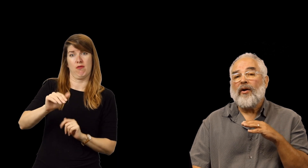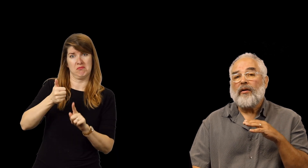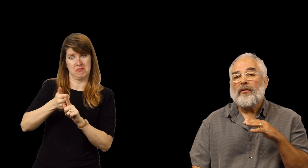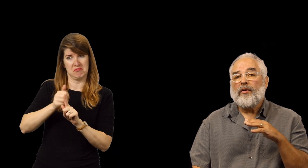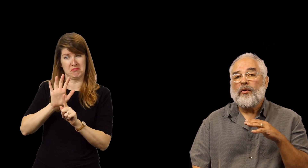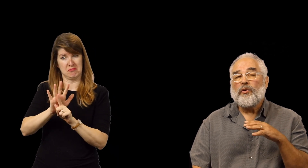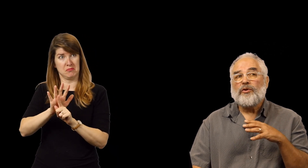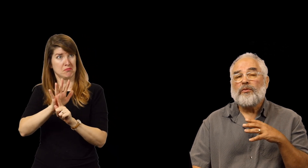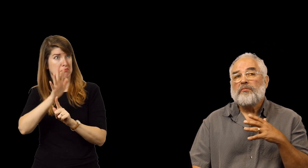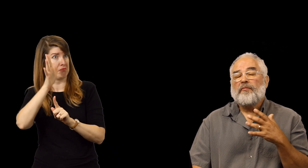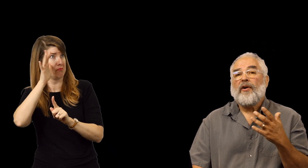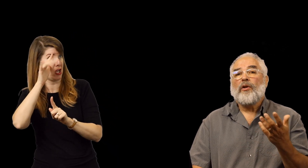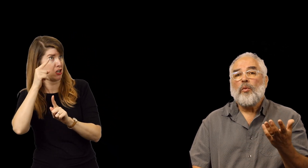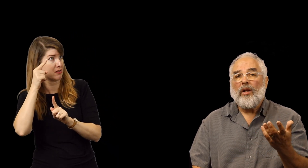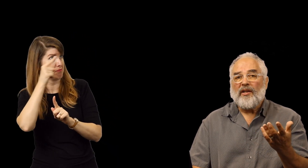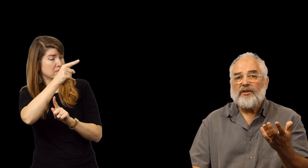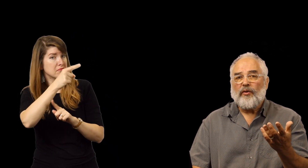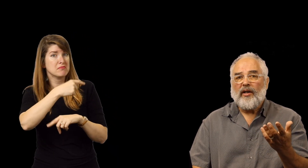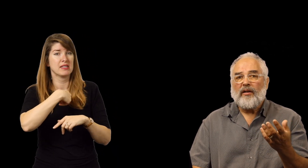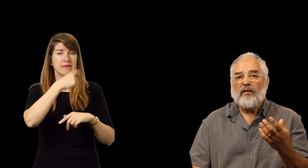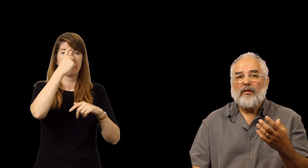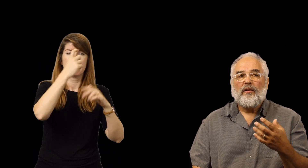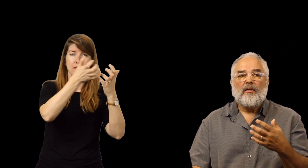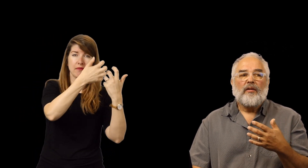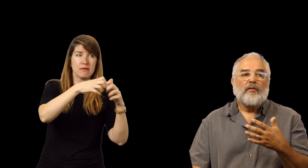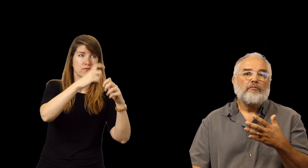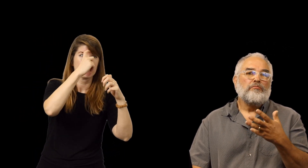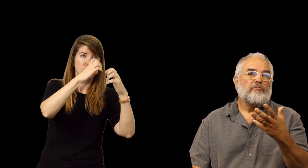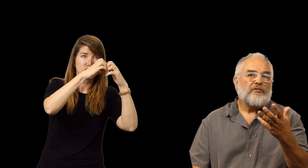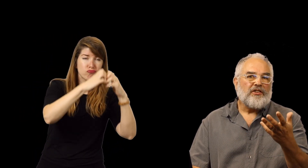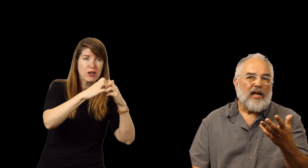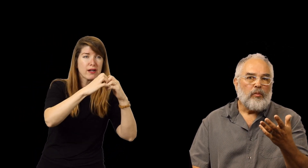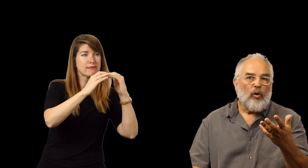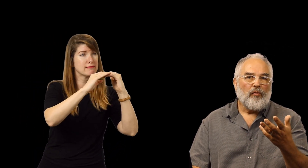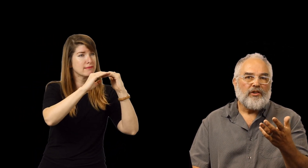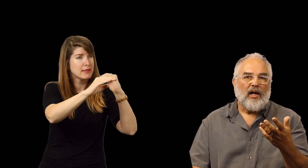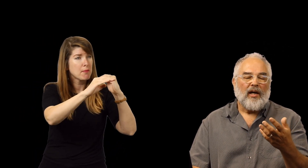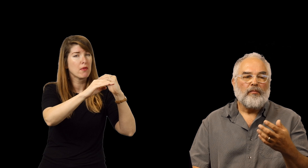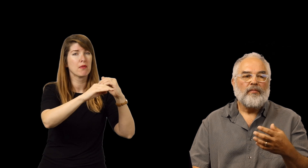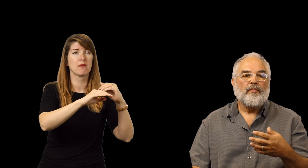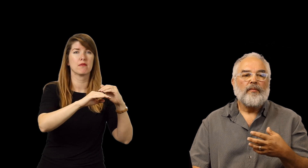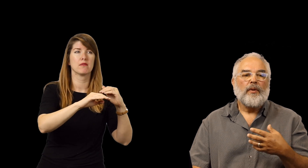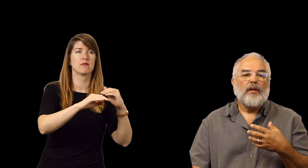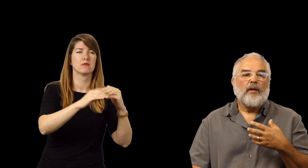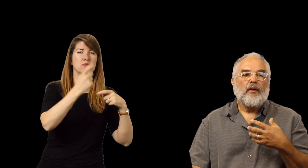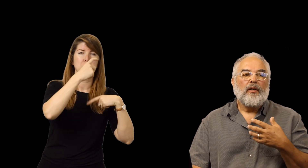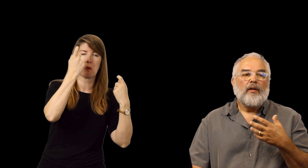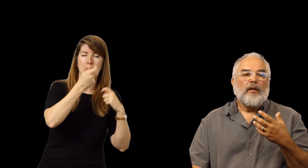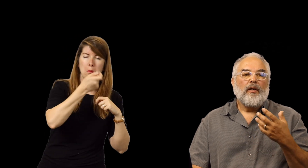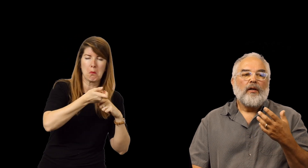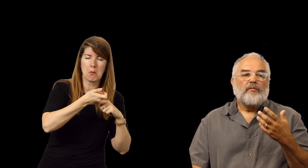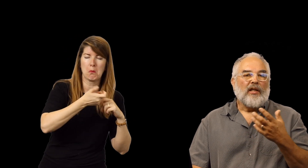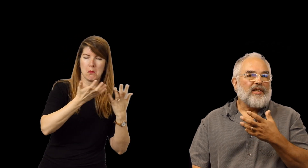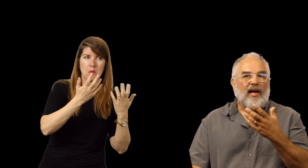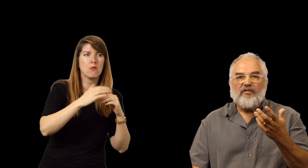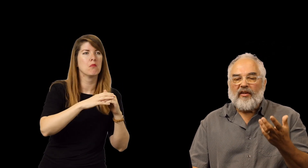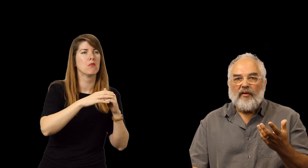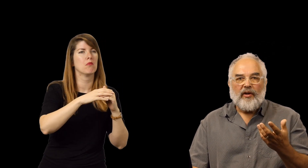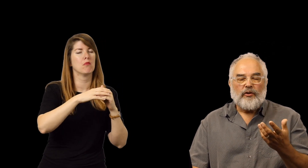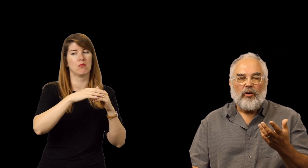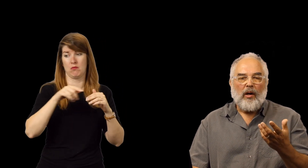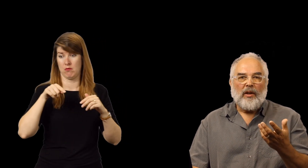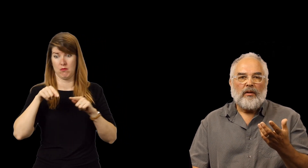has a parent who's fairly well integrated, stable over time, doesn't